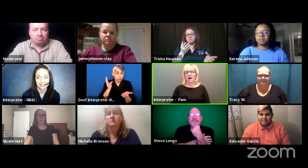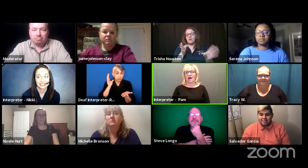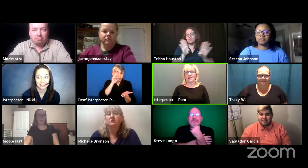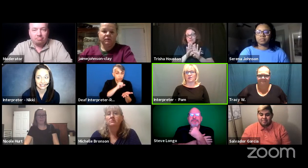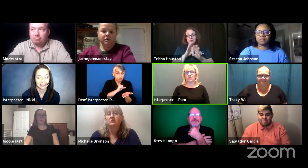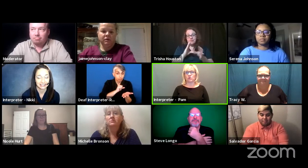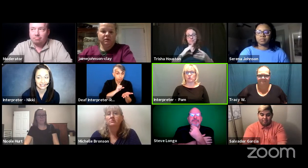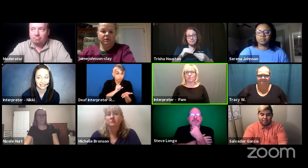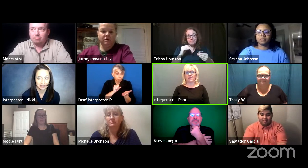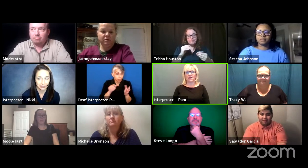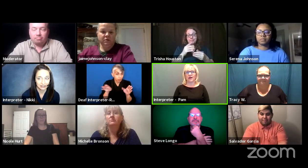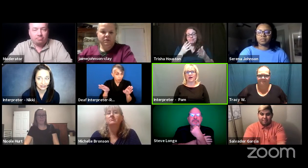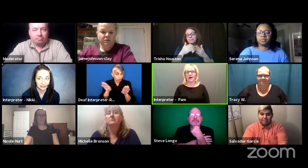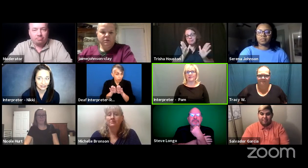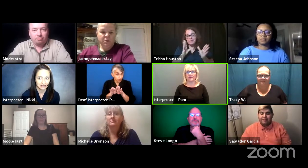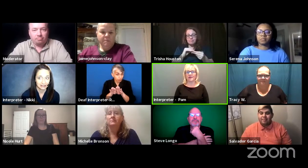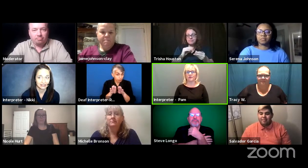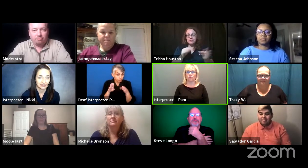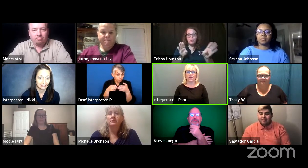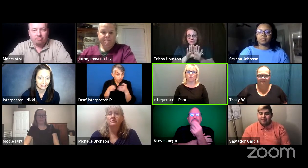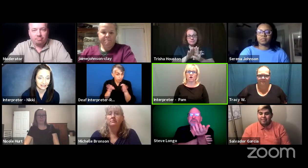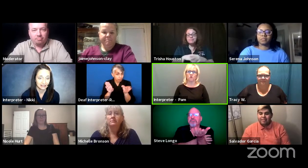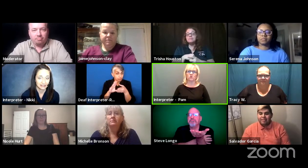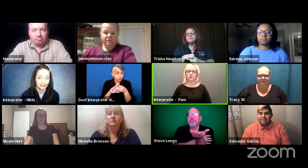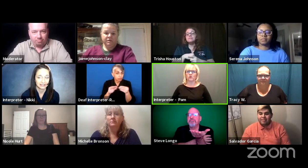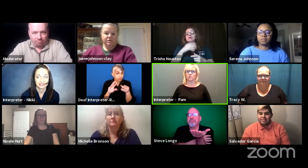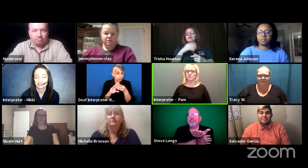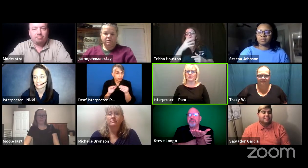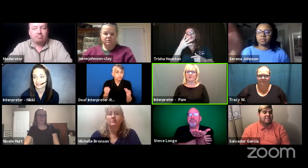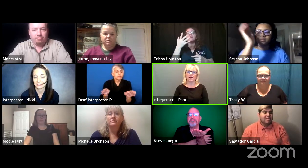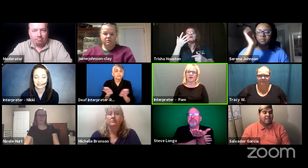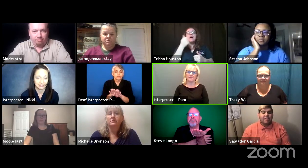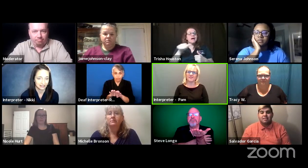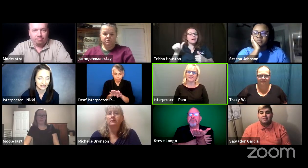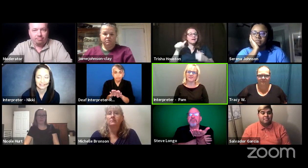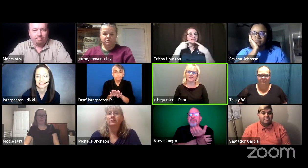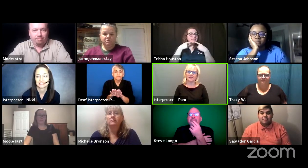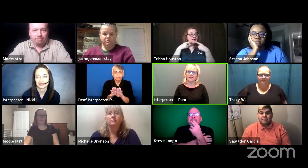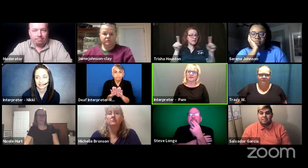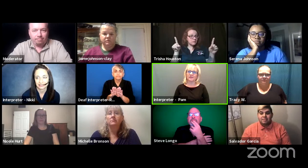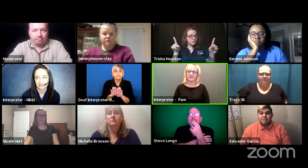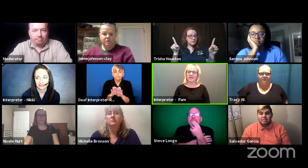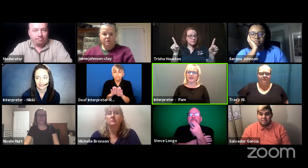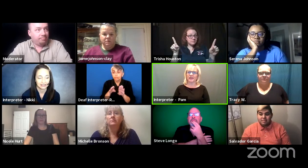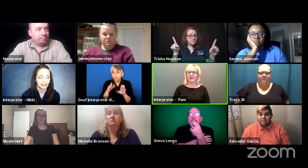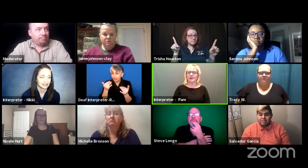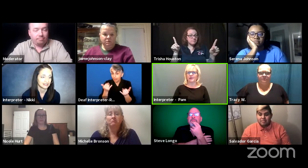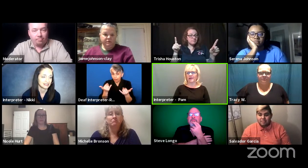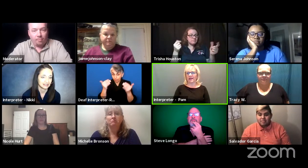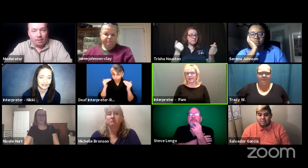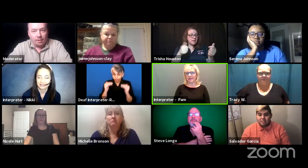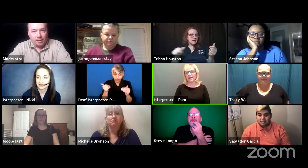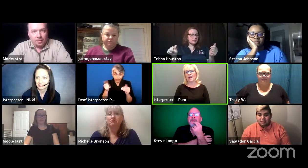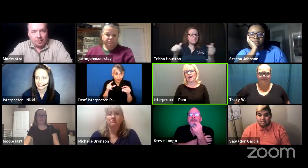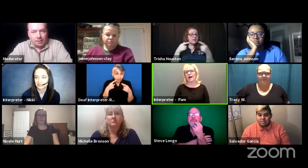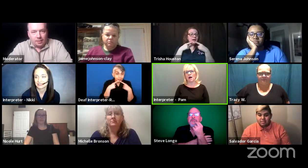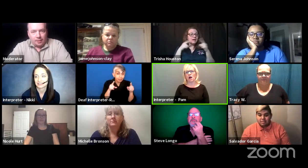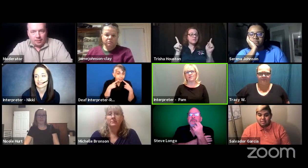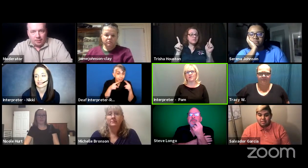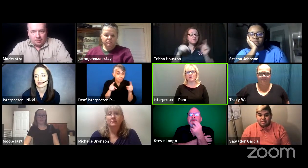I assume then we will close public comments. Seeing nothing. Are there